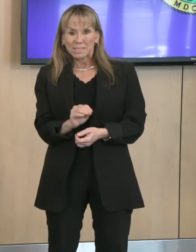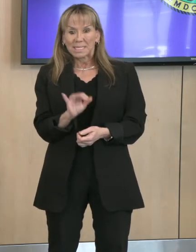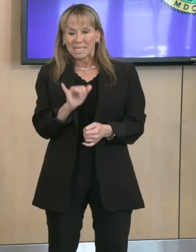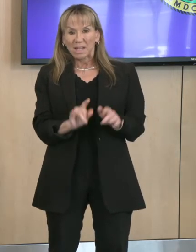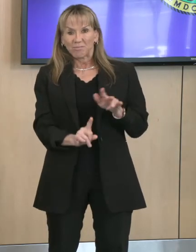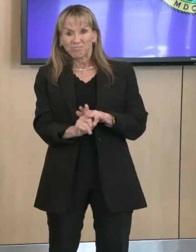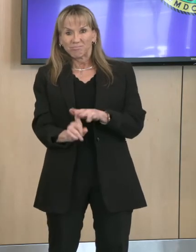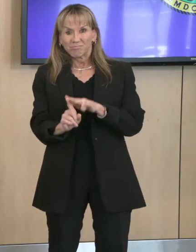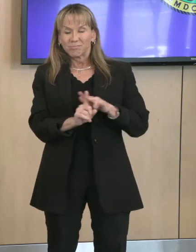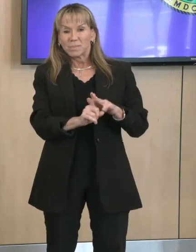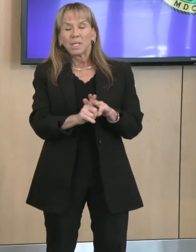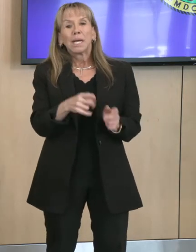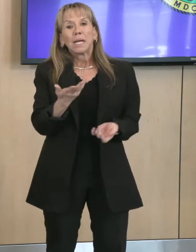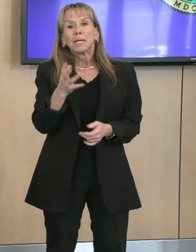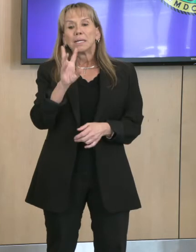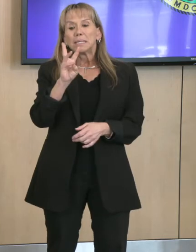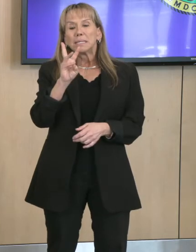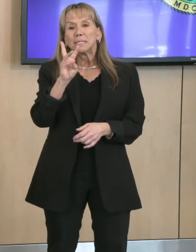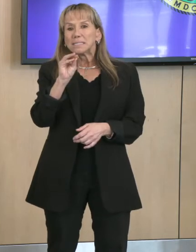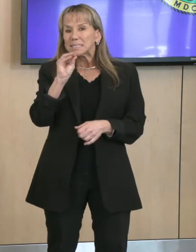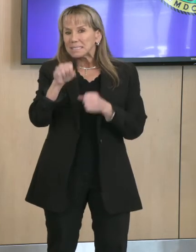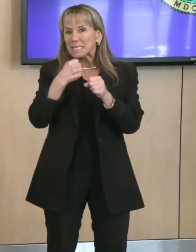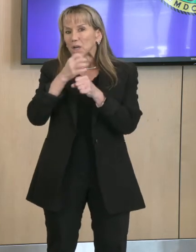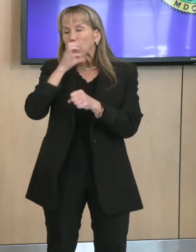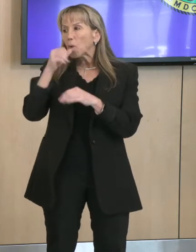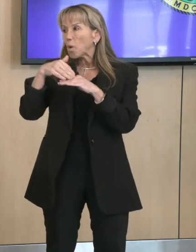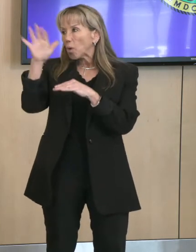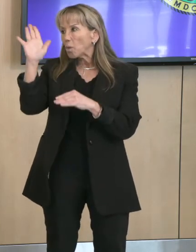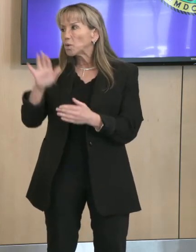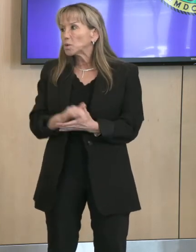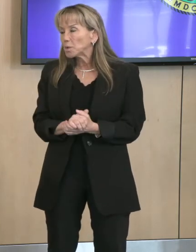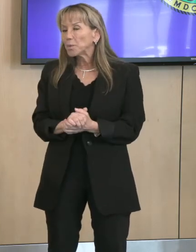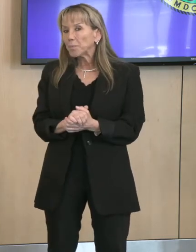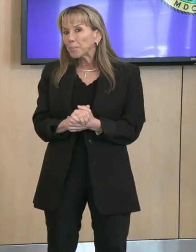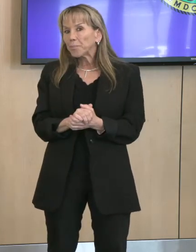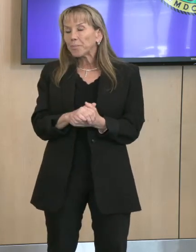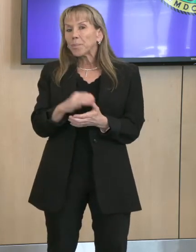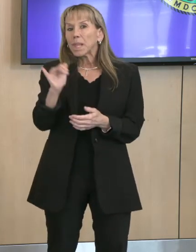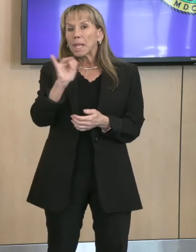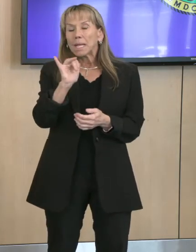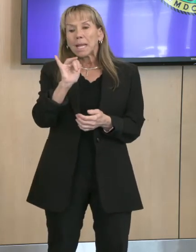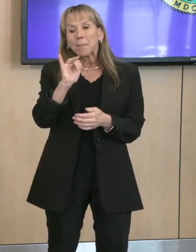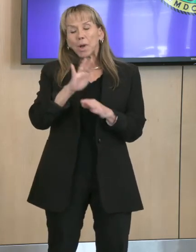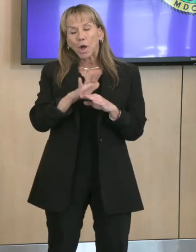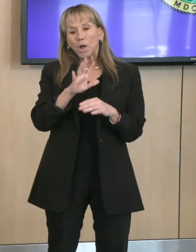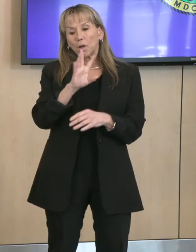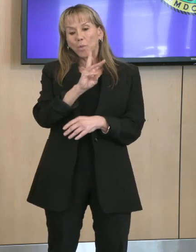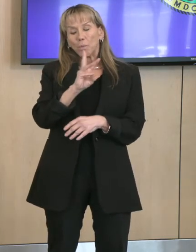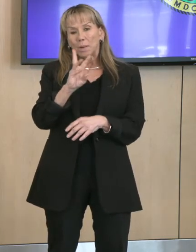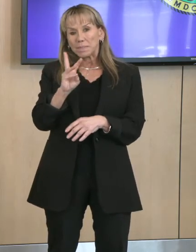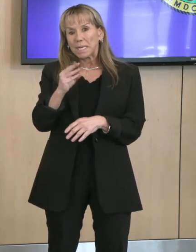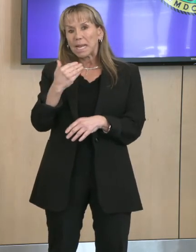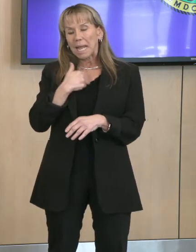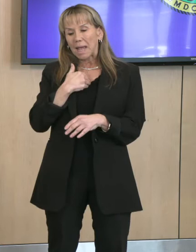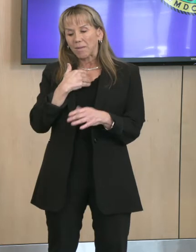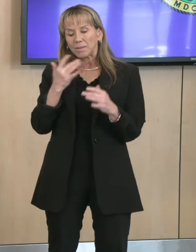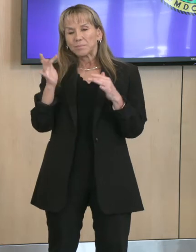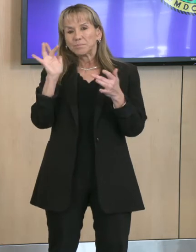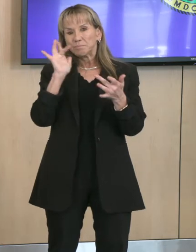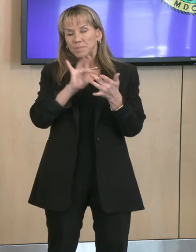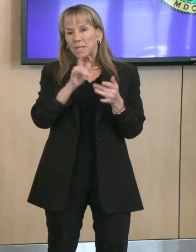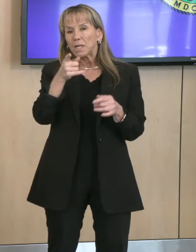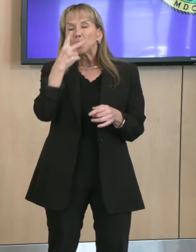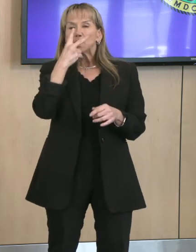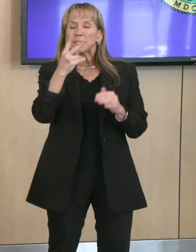cases being 60 years of age and older. Also posted on our website is a link for cases by city